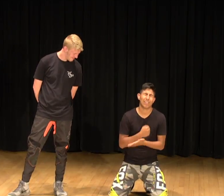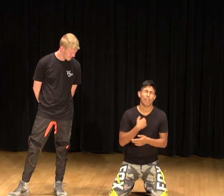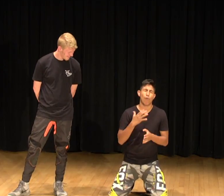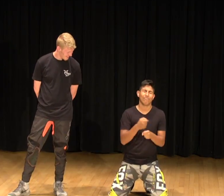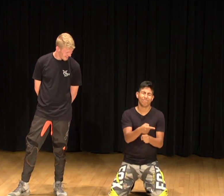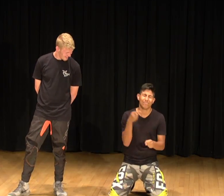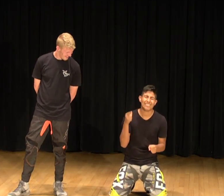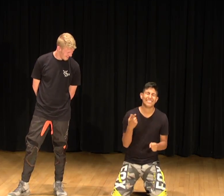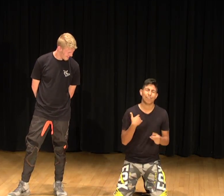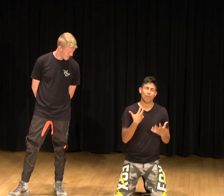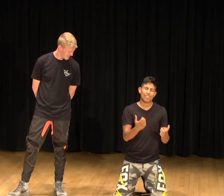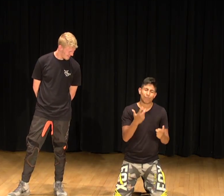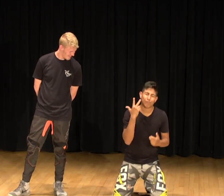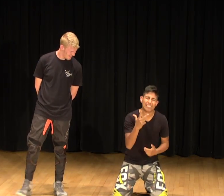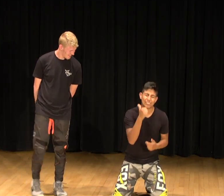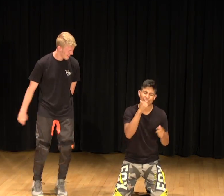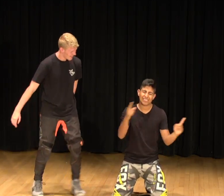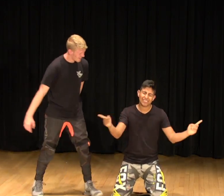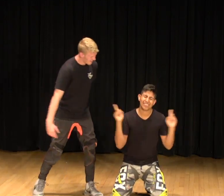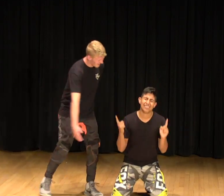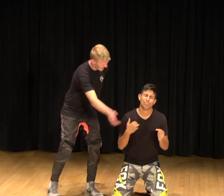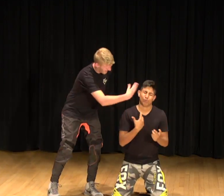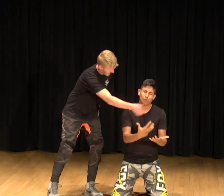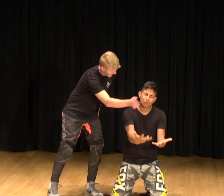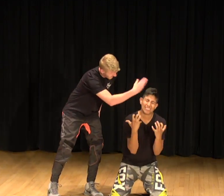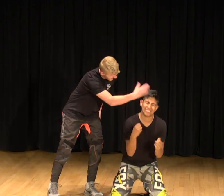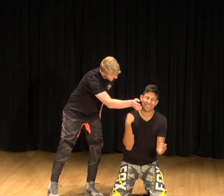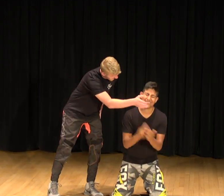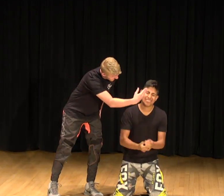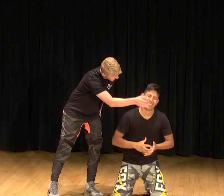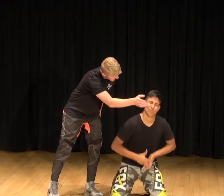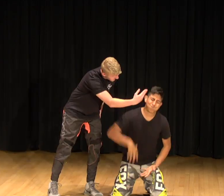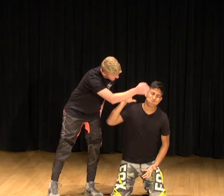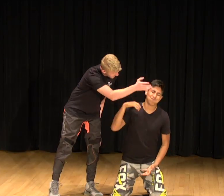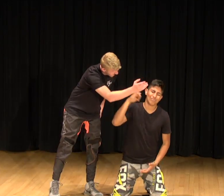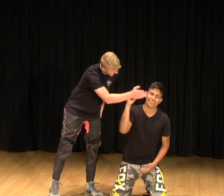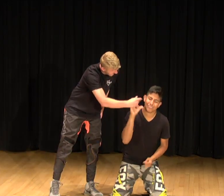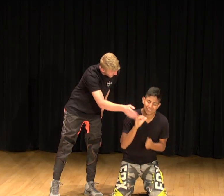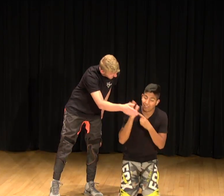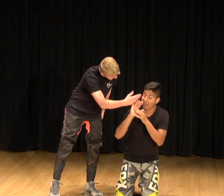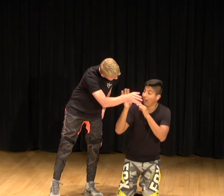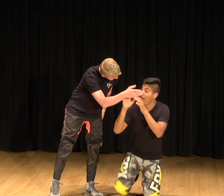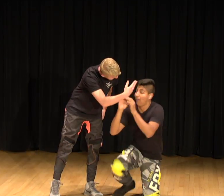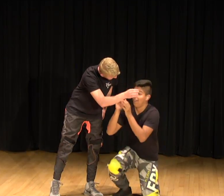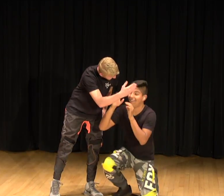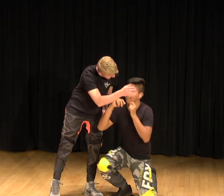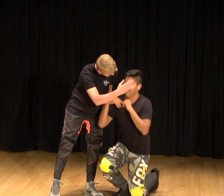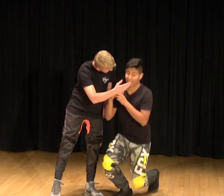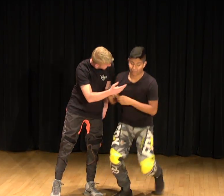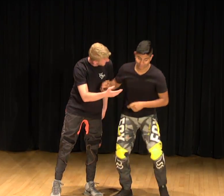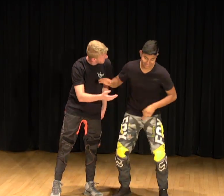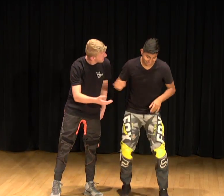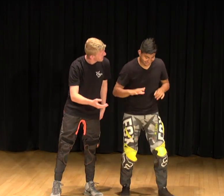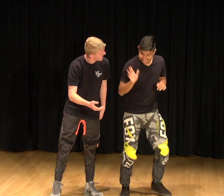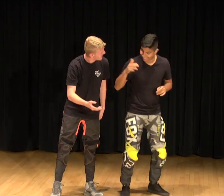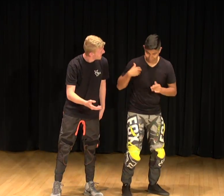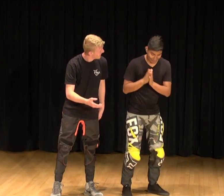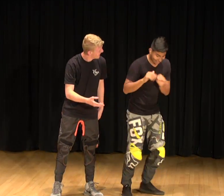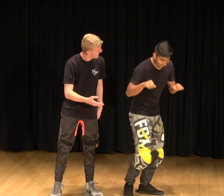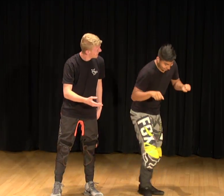Please let me win. I want to go really fast. I want to get first. I want that girl to totally want me and come over here. Hello. She's so beautiful. Oh. Hello. Oh. Hello. Sorry, that's